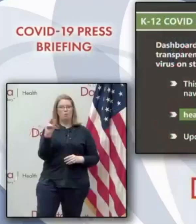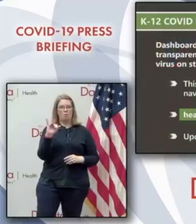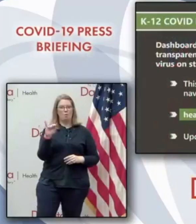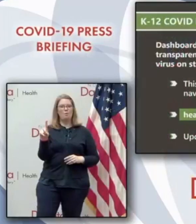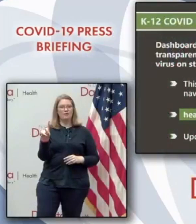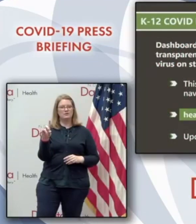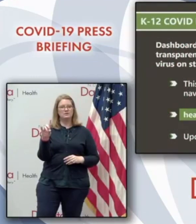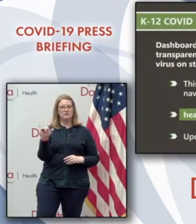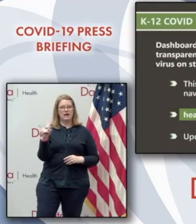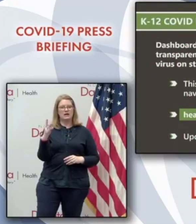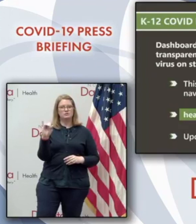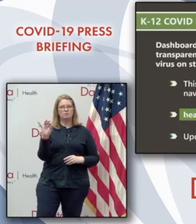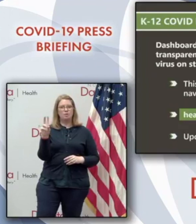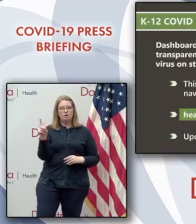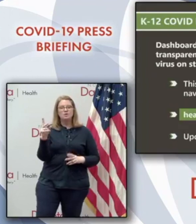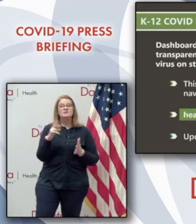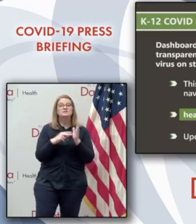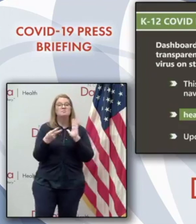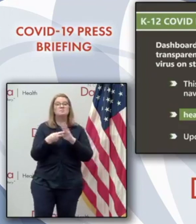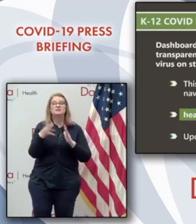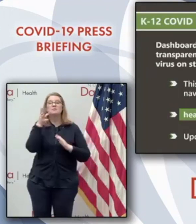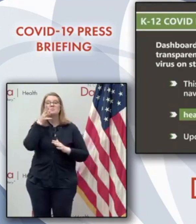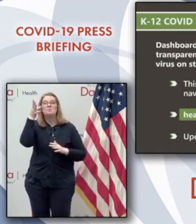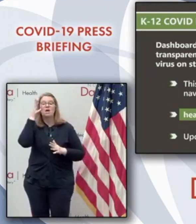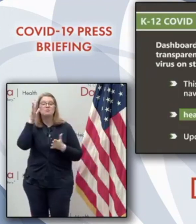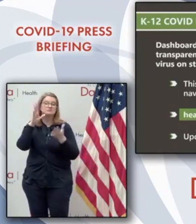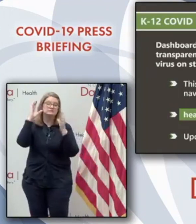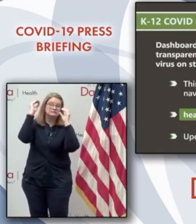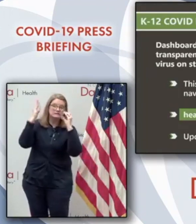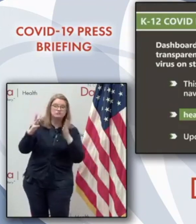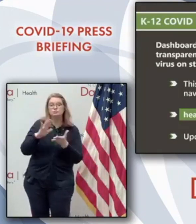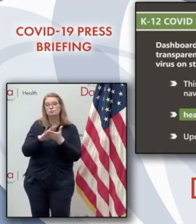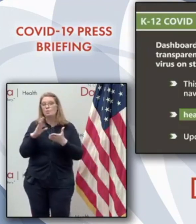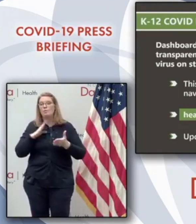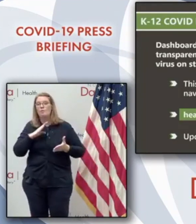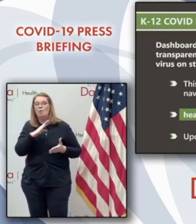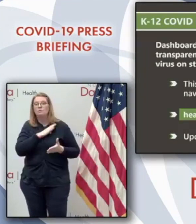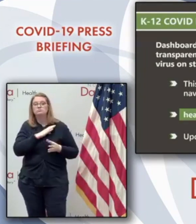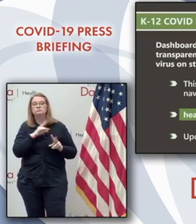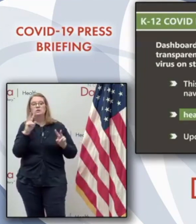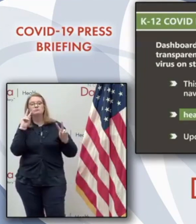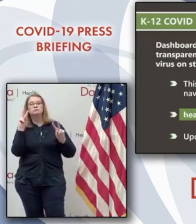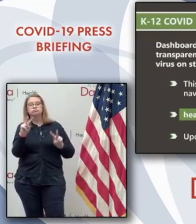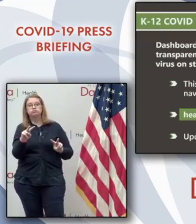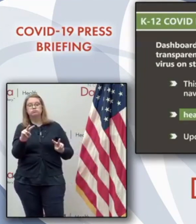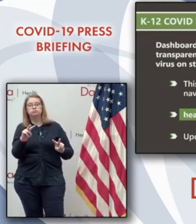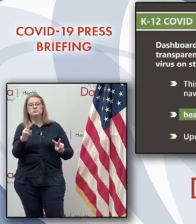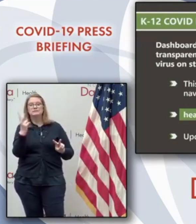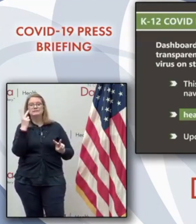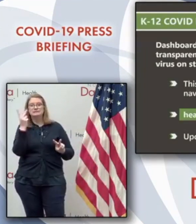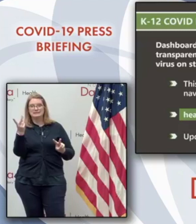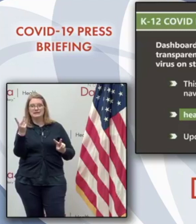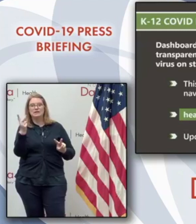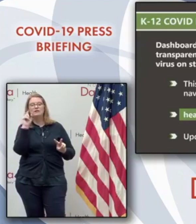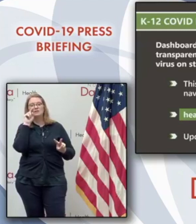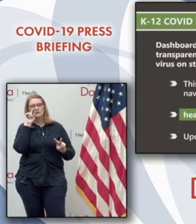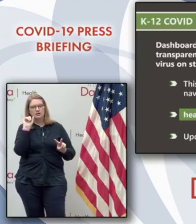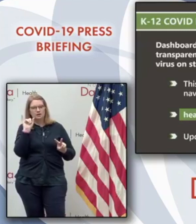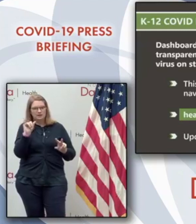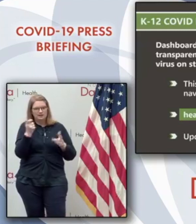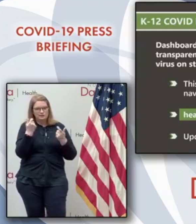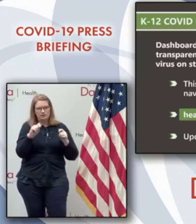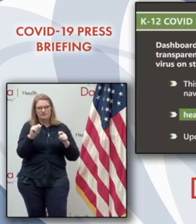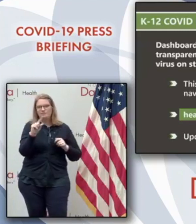that constituents, whether they're parents or teachers or school boards, can help us navigate the complexity of trying to